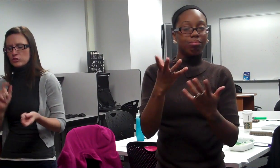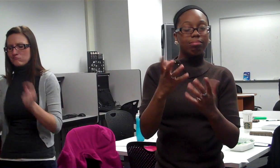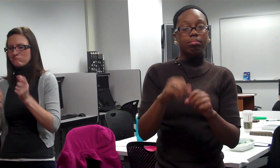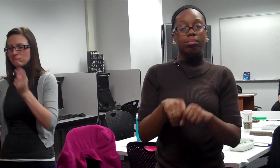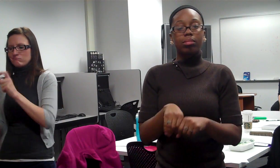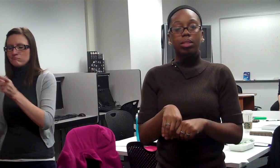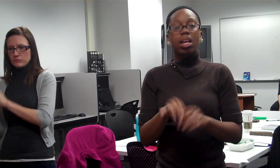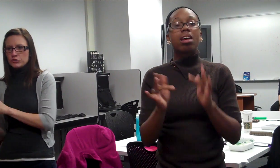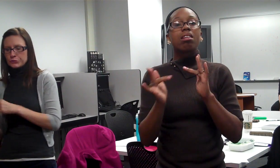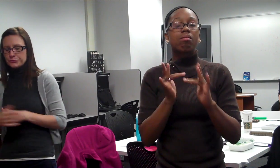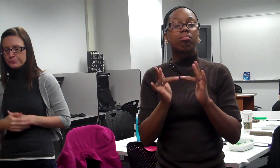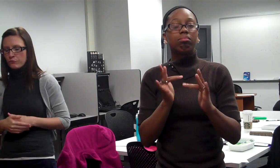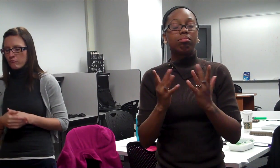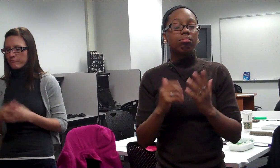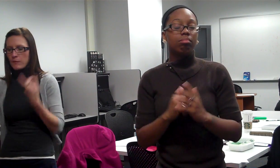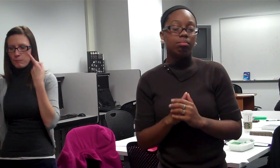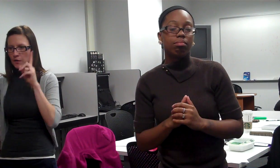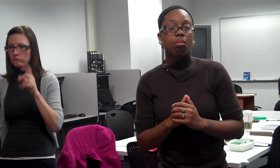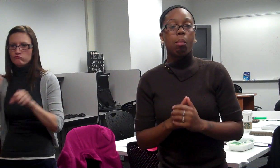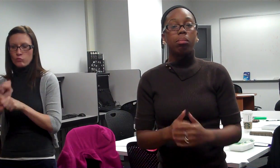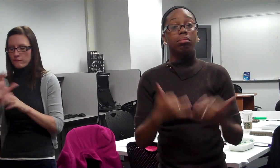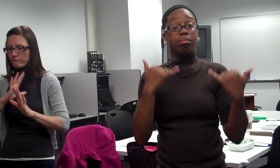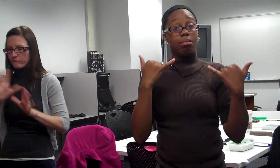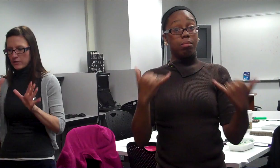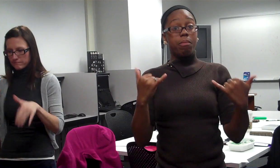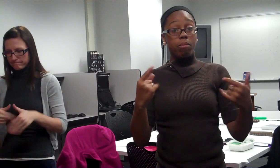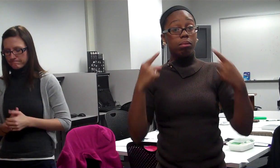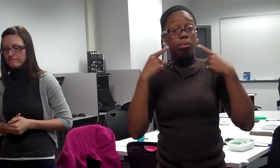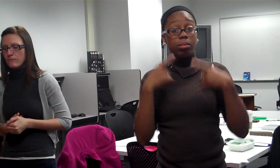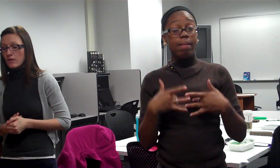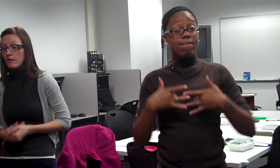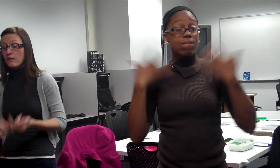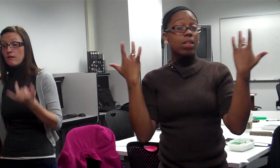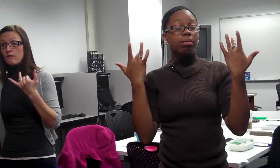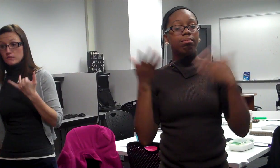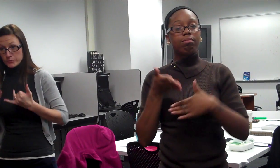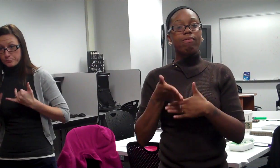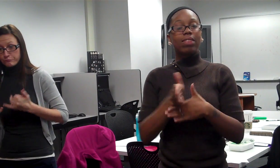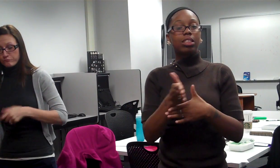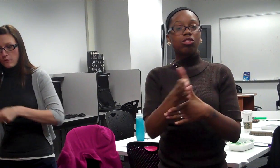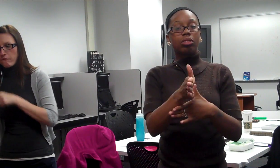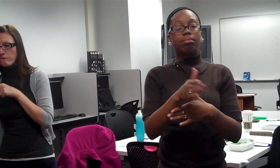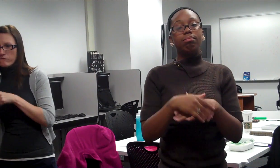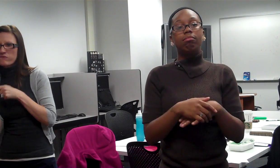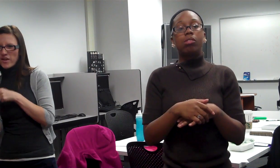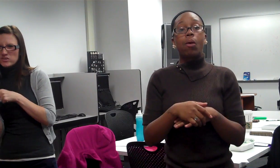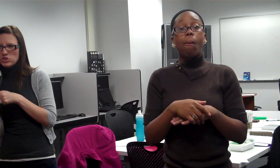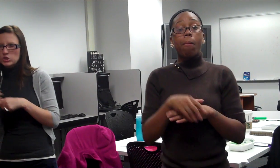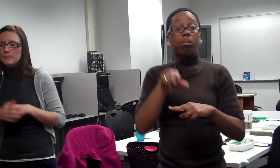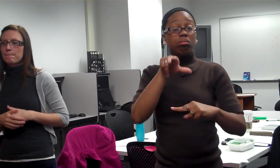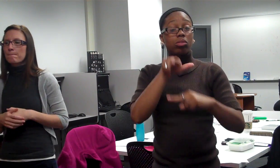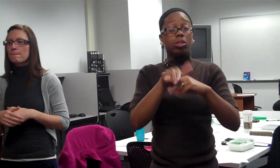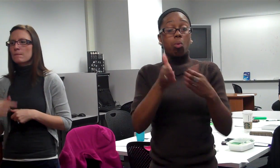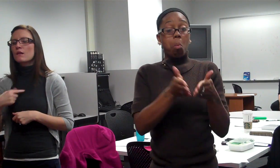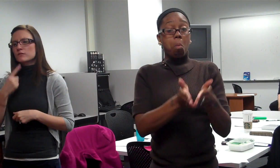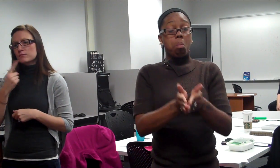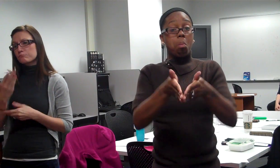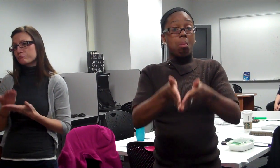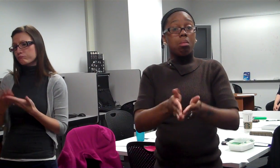Now, on to the main event, fishing. As I said, we're usually on the boat about 8 hours a day. We